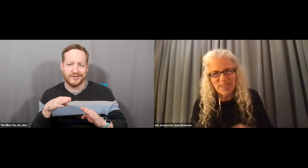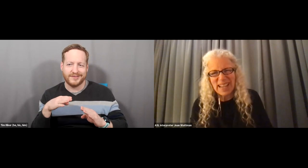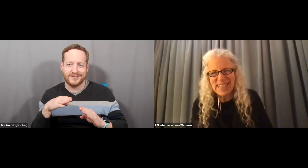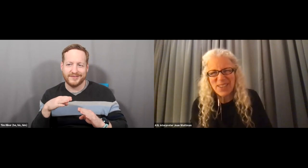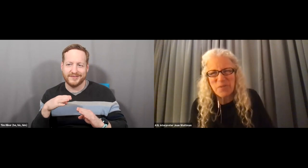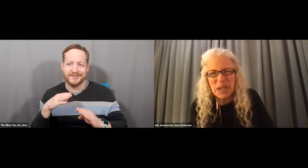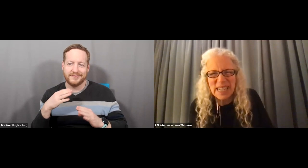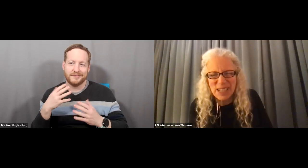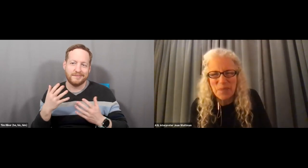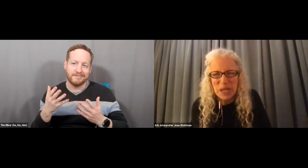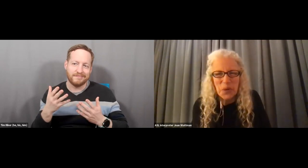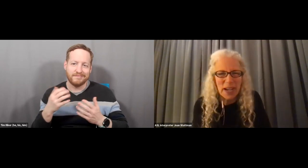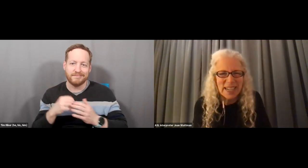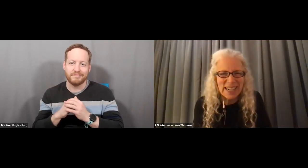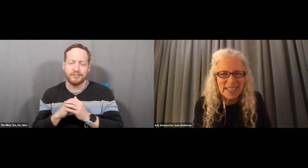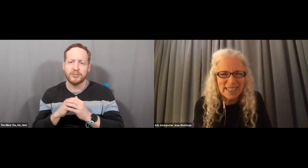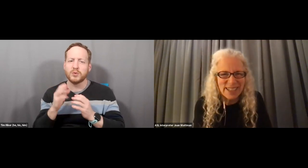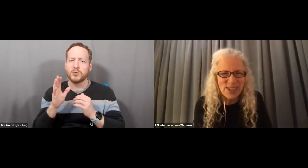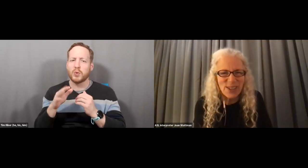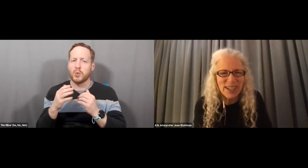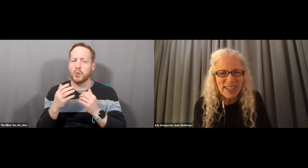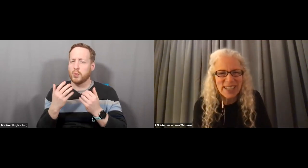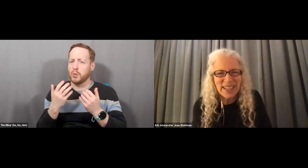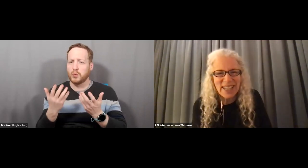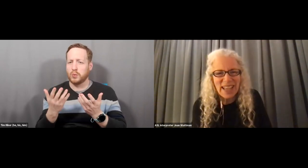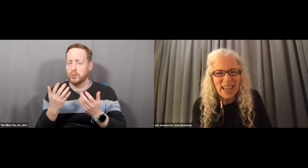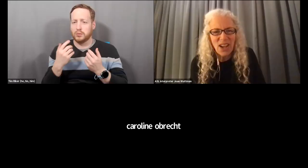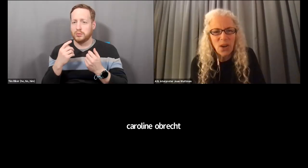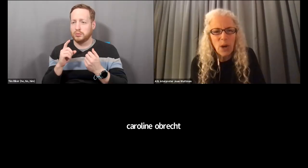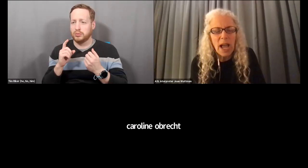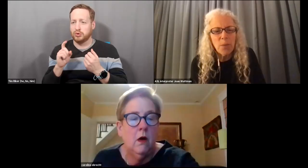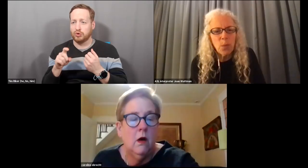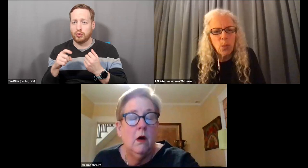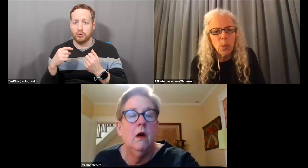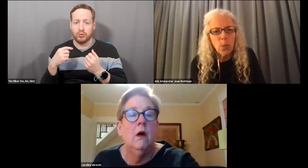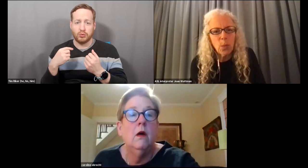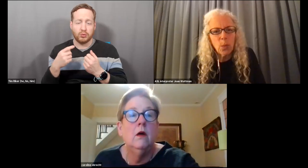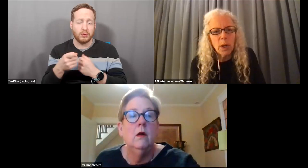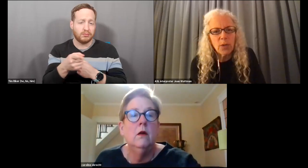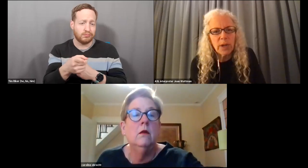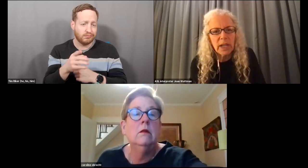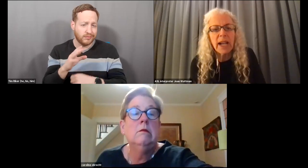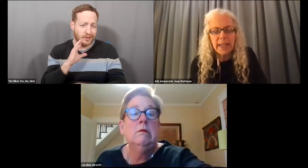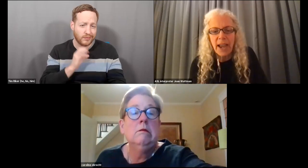I see everybody is being quiet tonight. So I'm wondering,